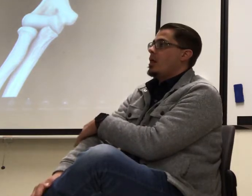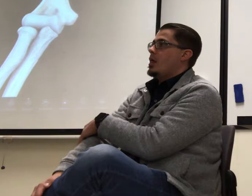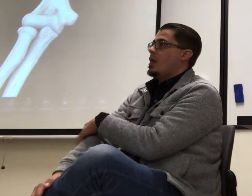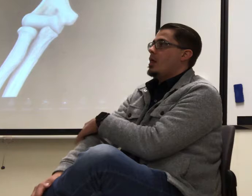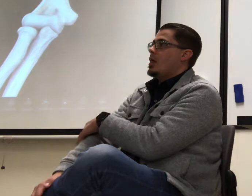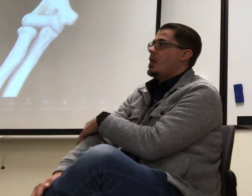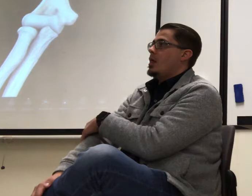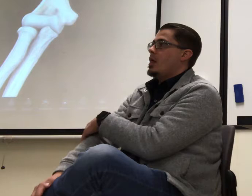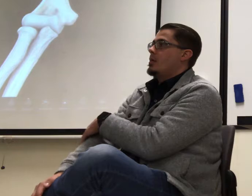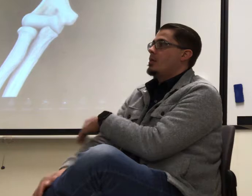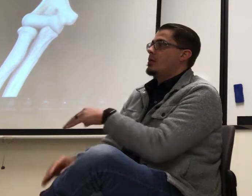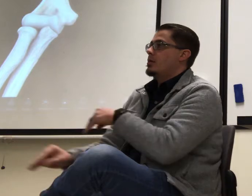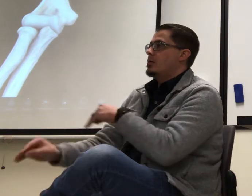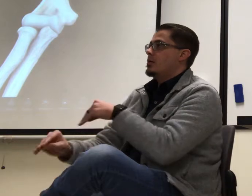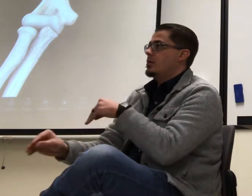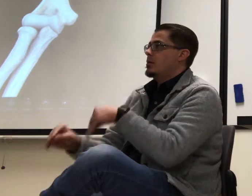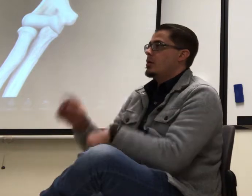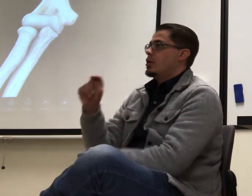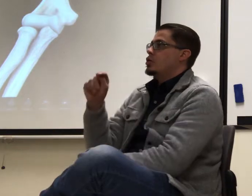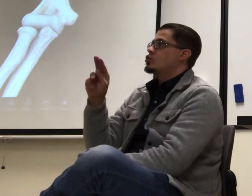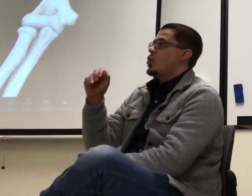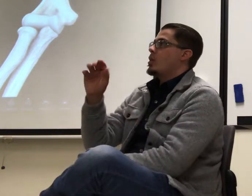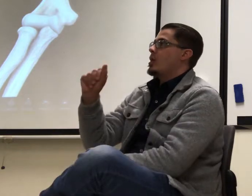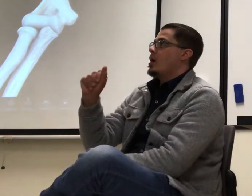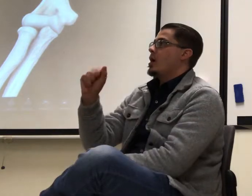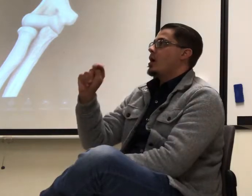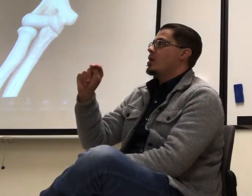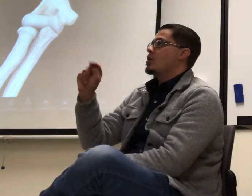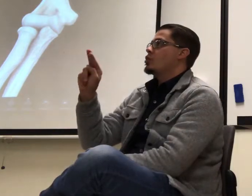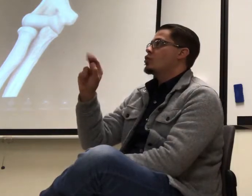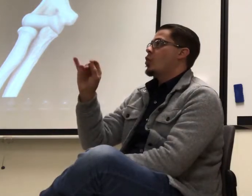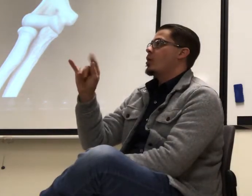you have the trochlea and the trochlear notch.